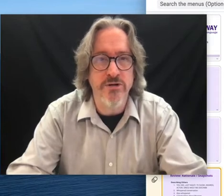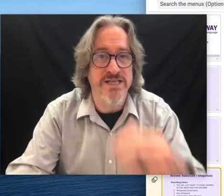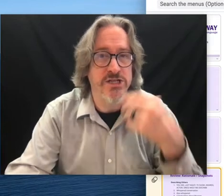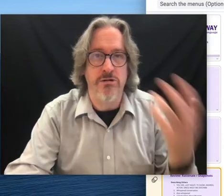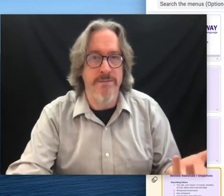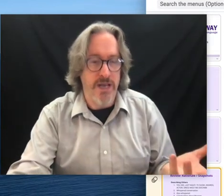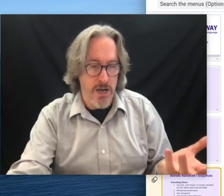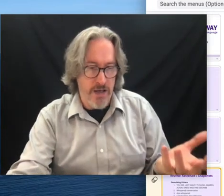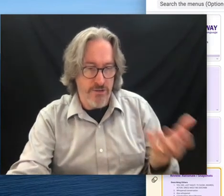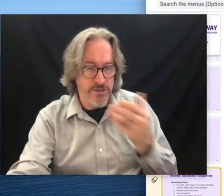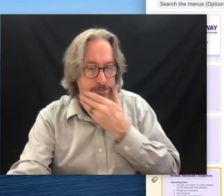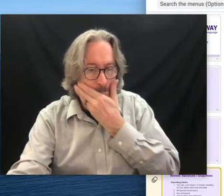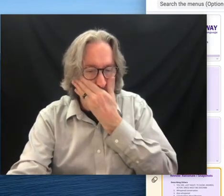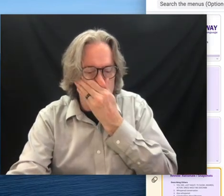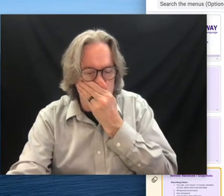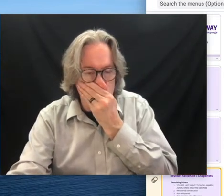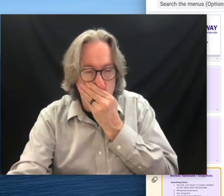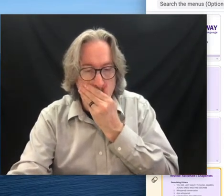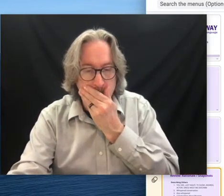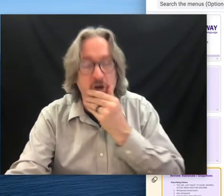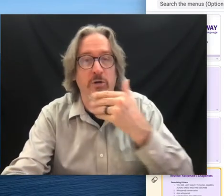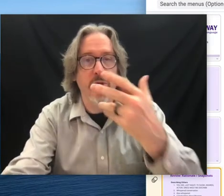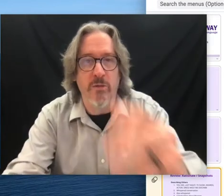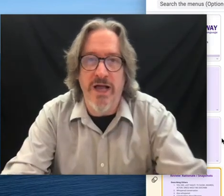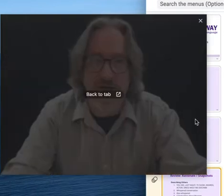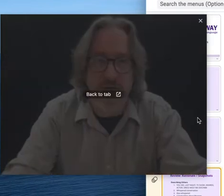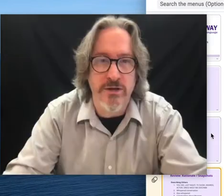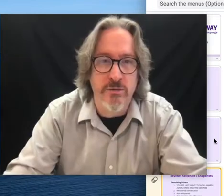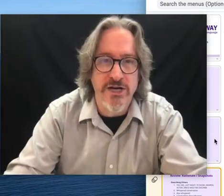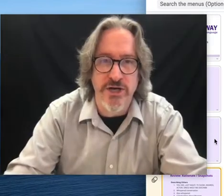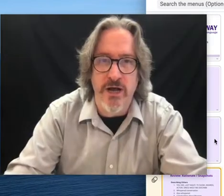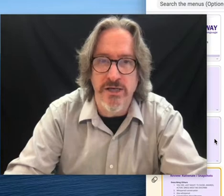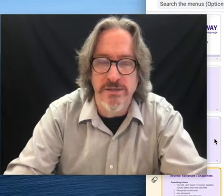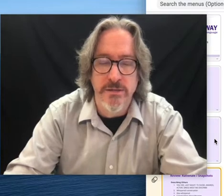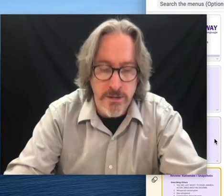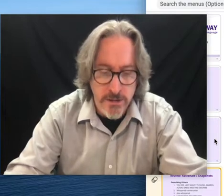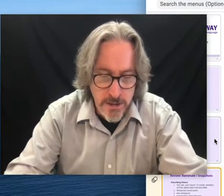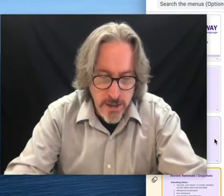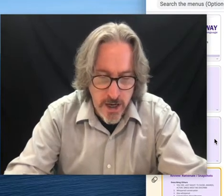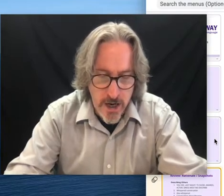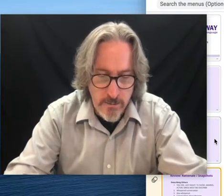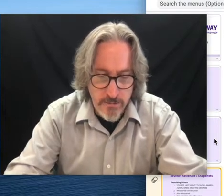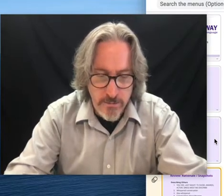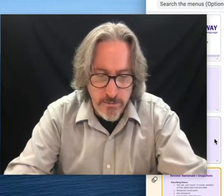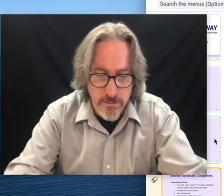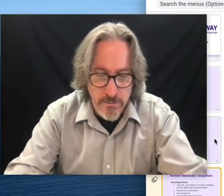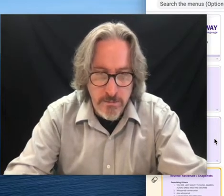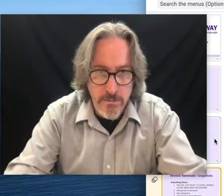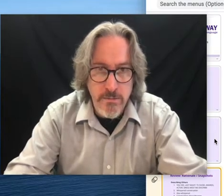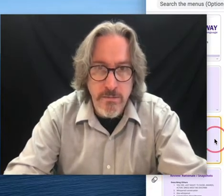talking about describing others, or well, actually, the rationale is,